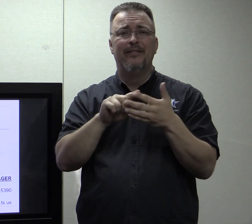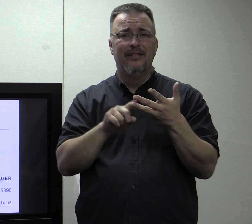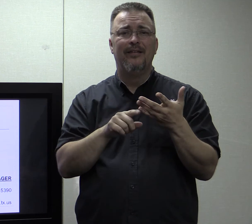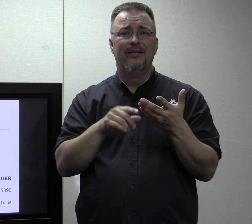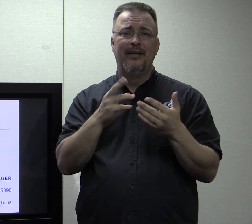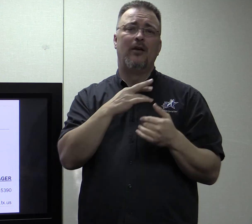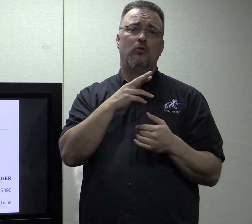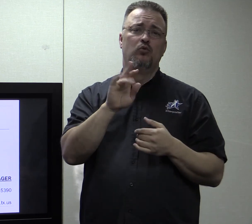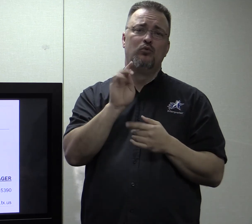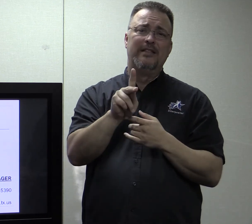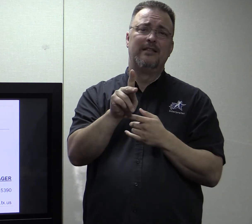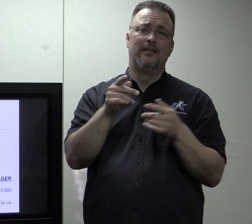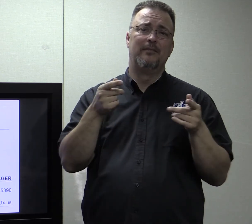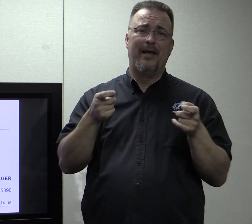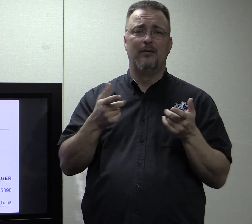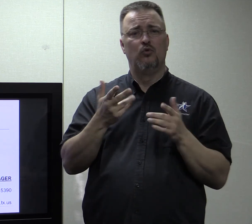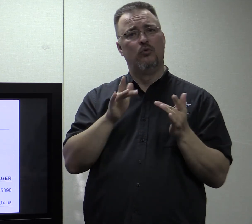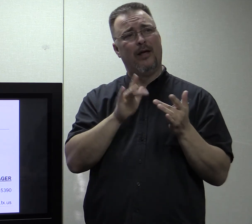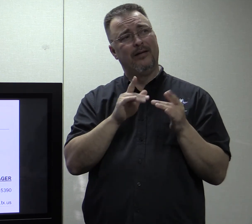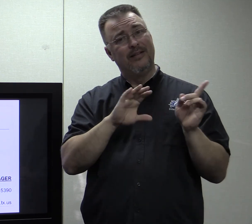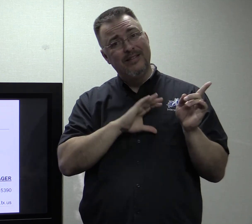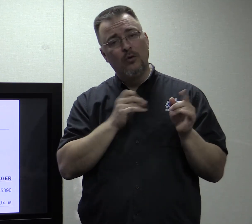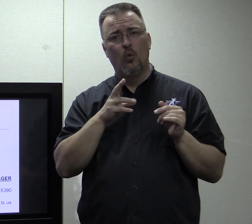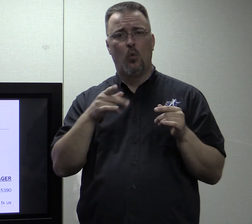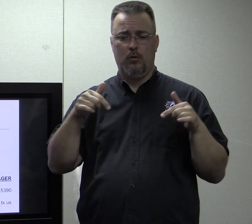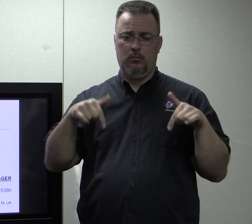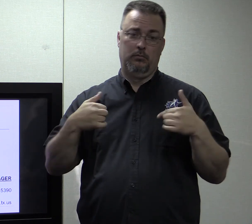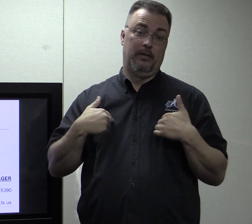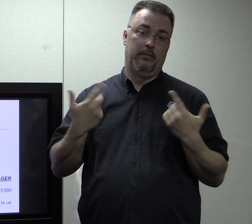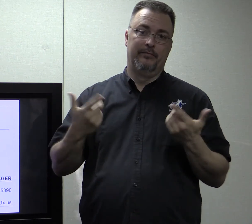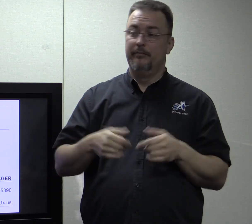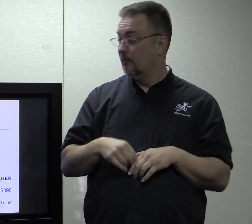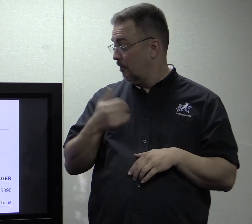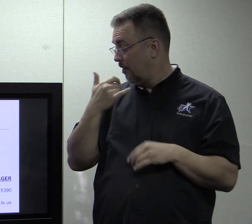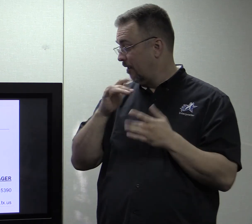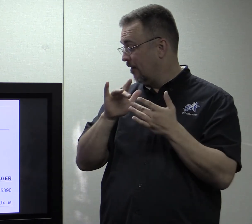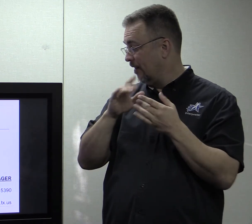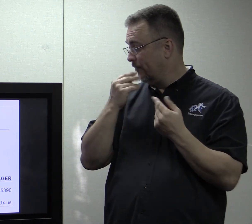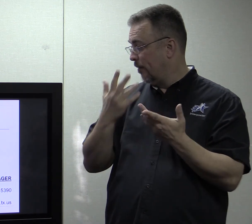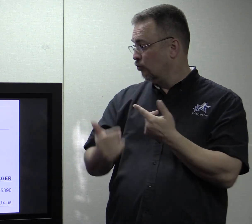risk management, contact security or risk manager. These are the numbers. Identify those.